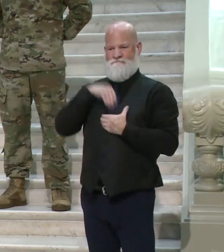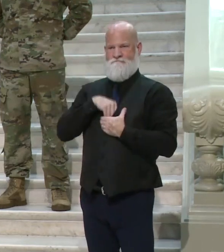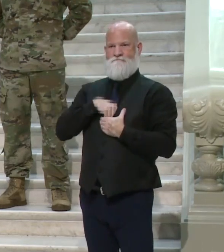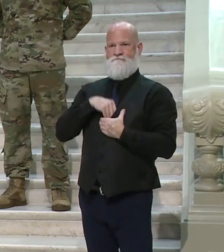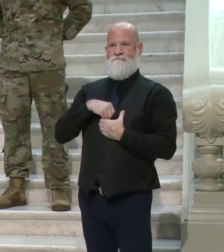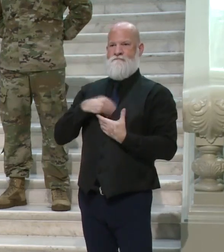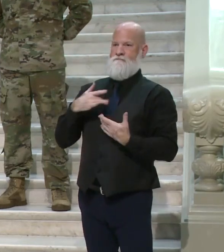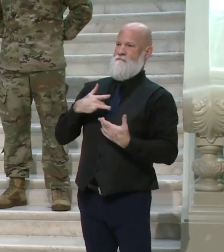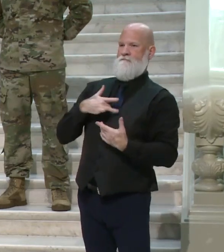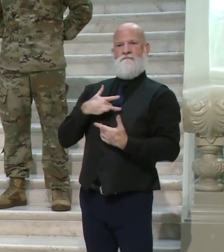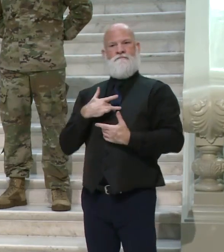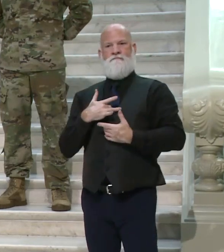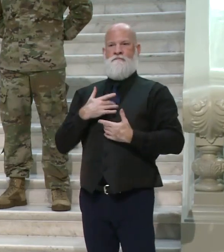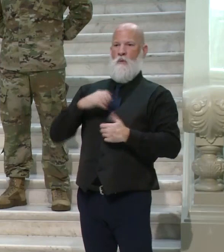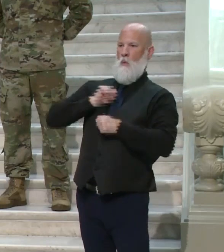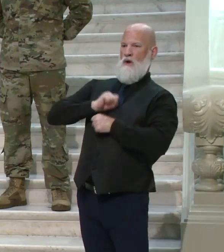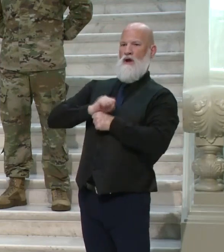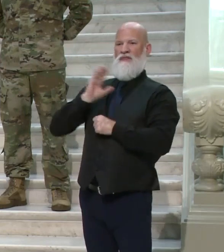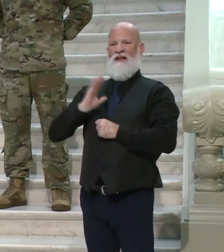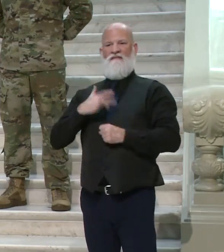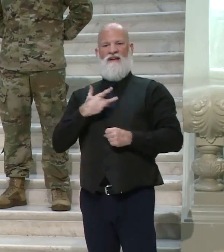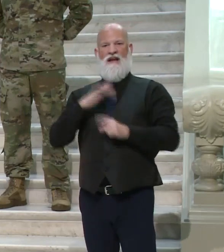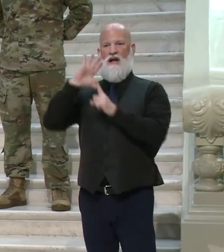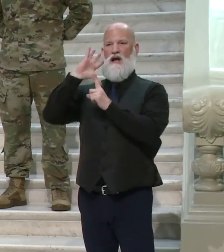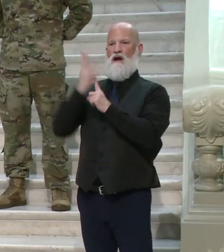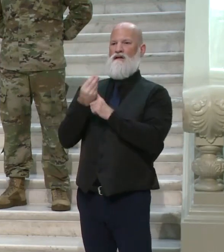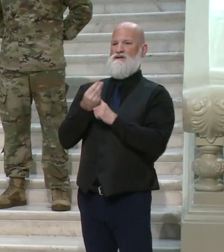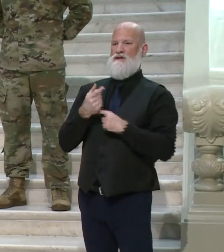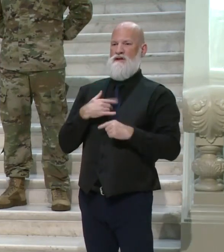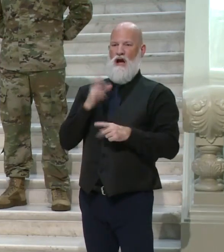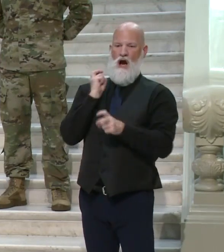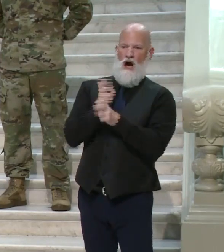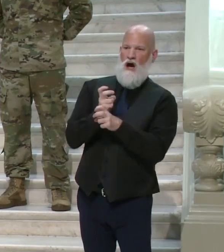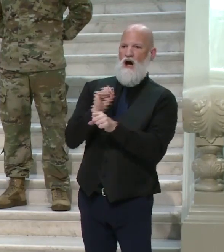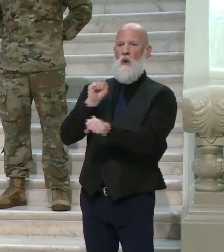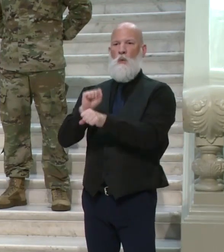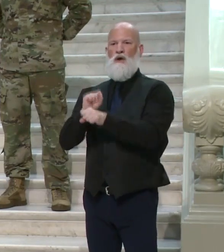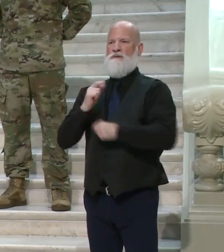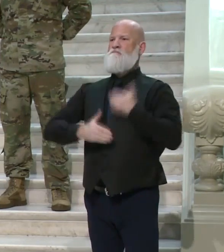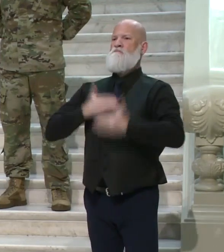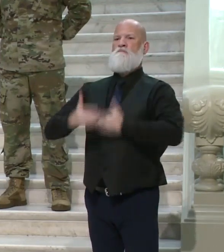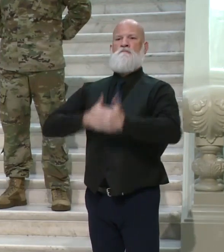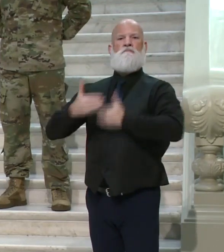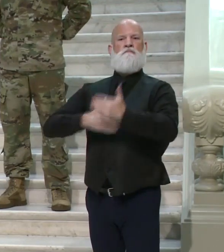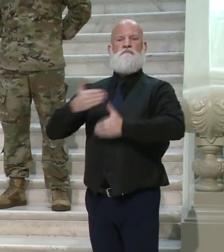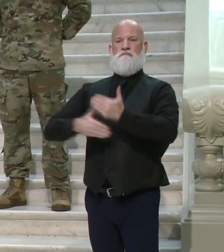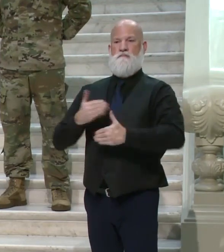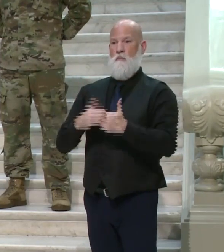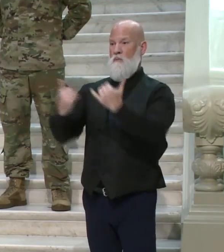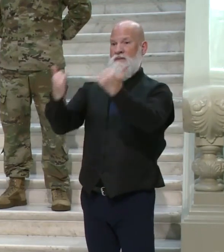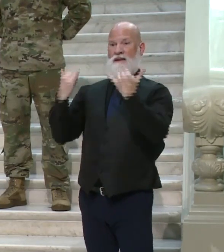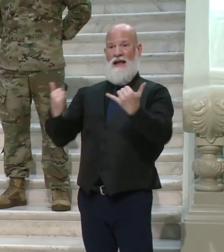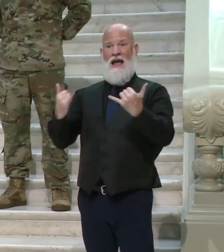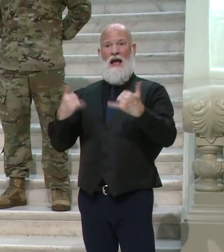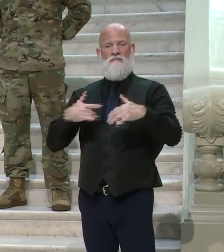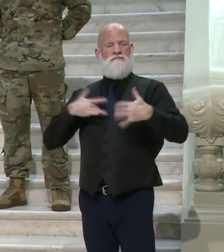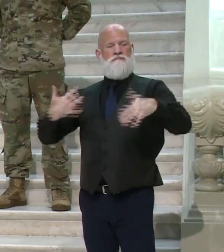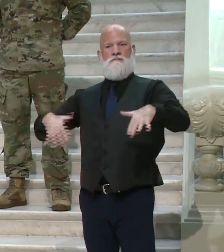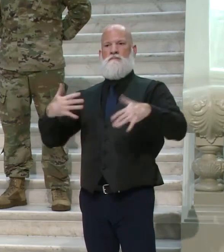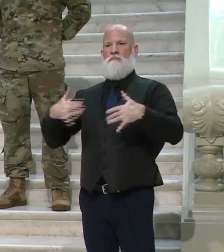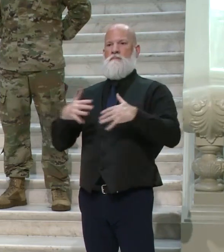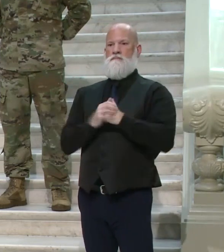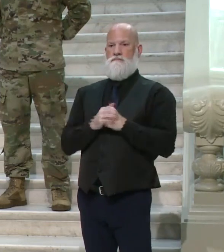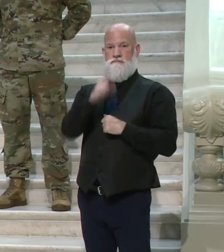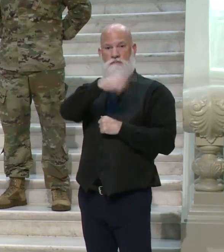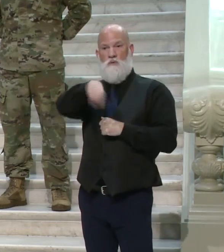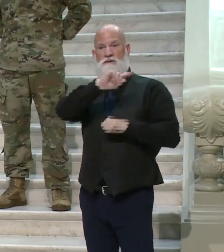you know, that is their culture of being very hardworking people. And this is a time where if they feel like they have a